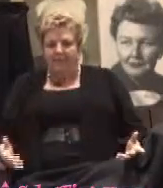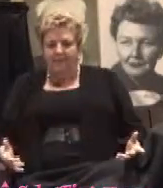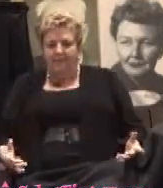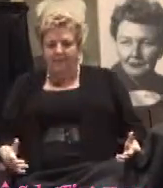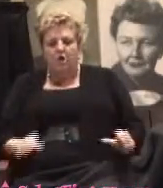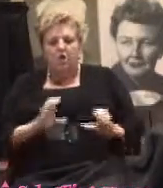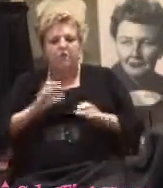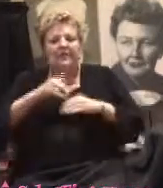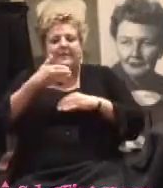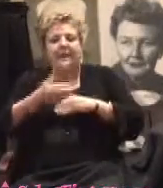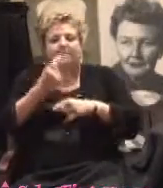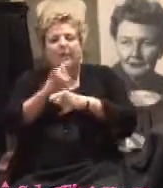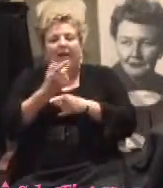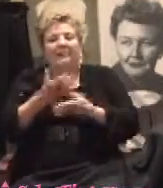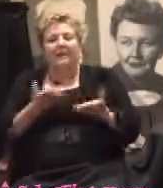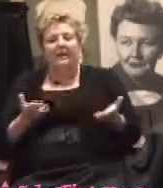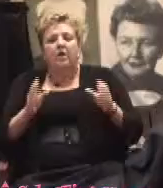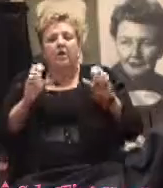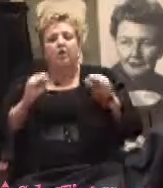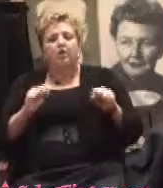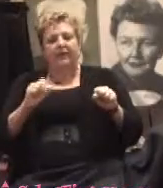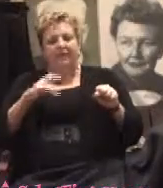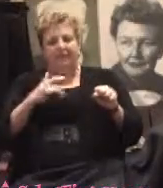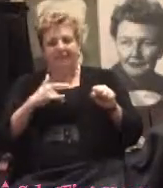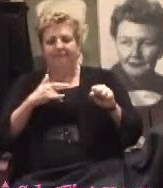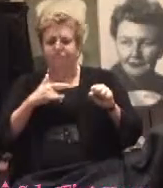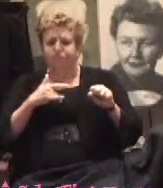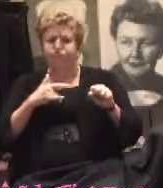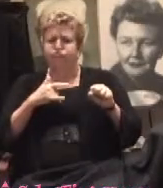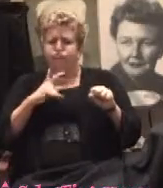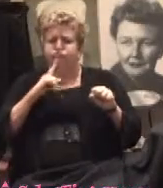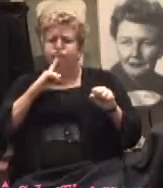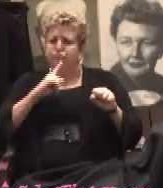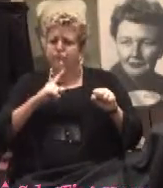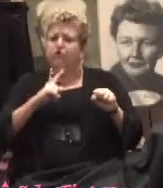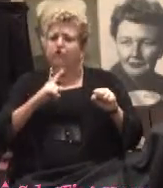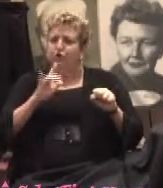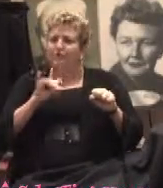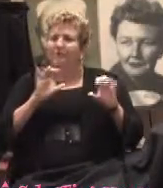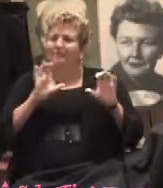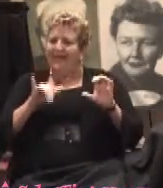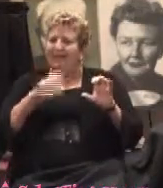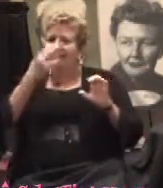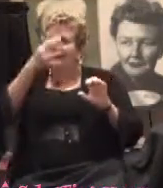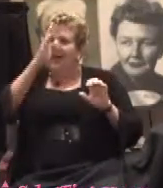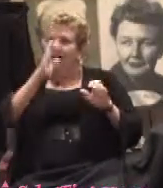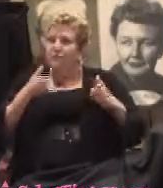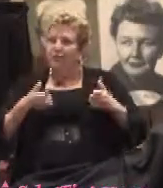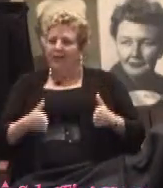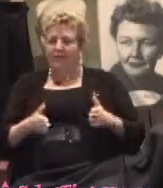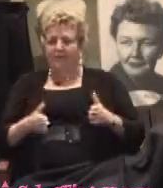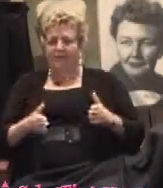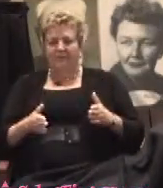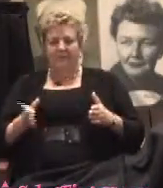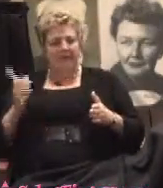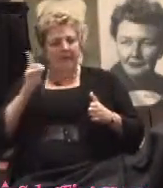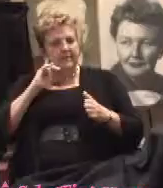indicated thing, I think you can be fairly confident that you're doing God's will. And I know it sounds simple, but it changed my